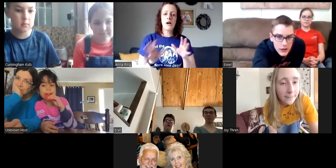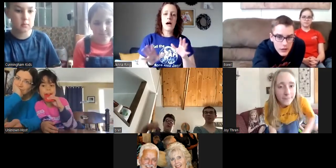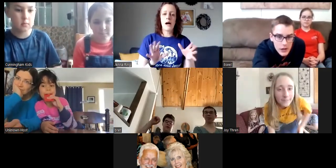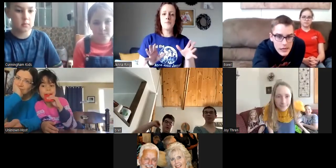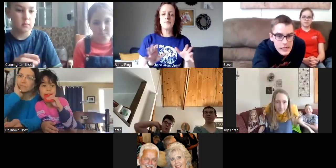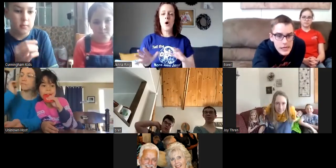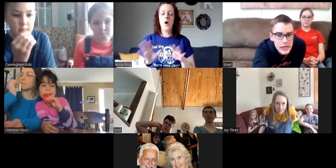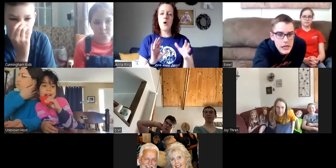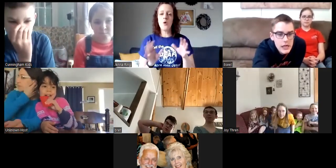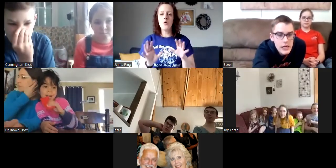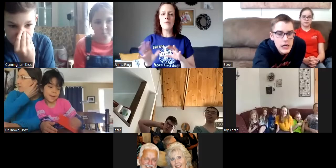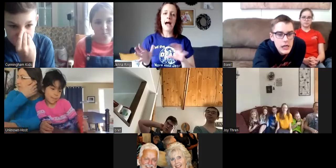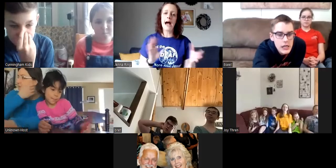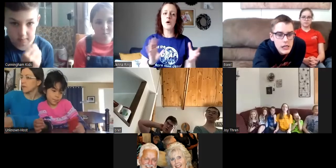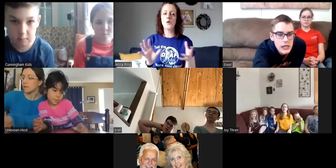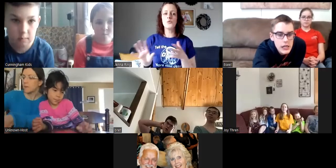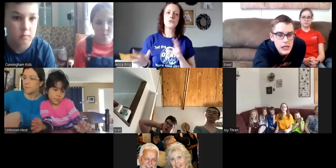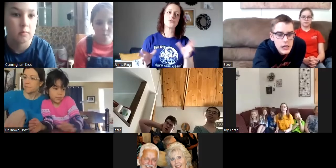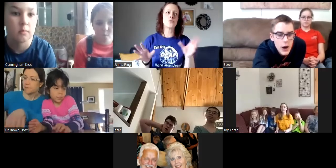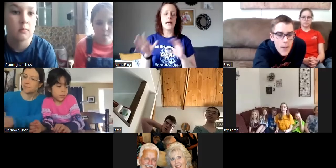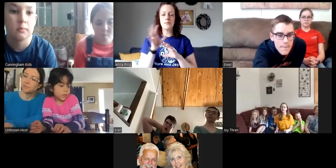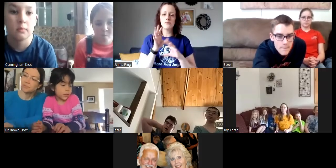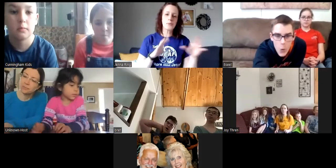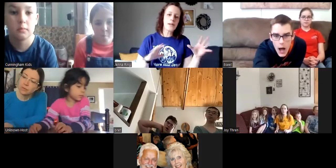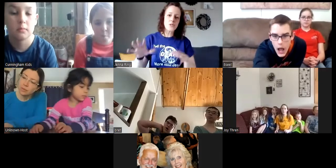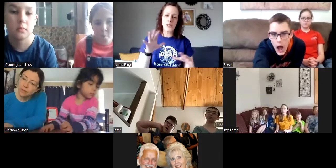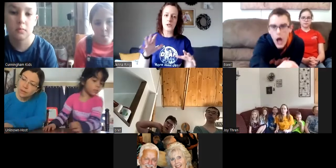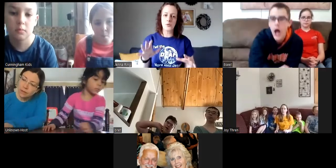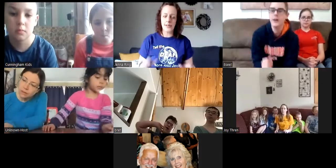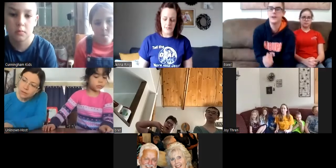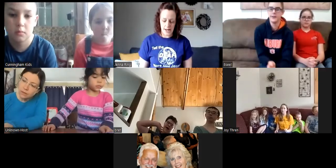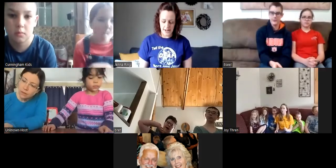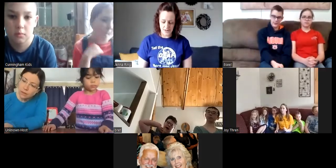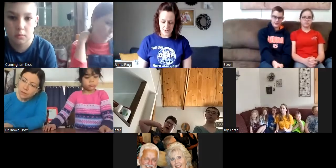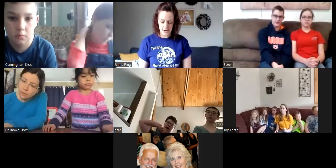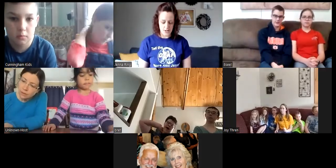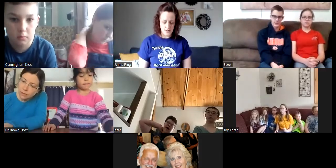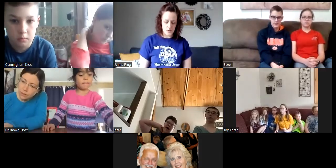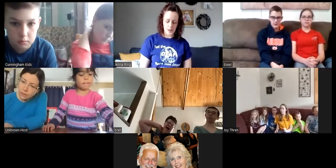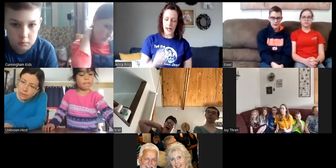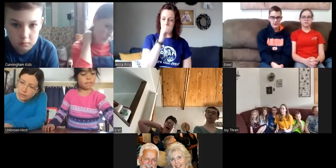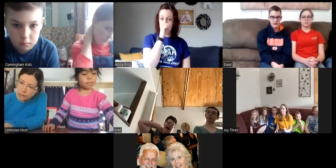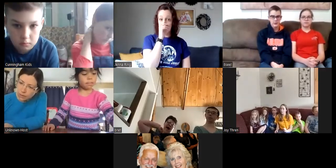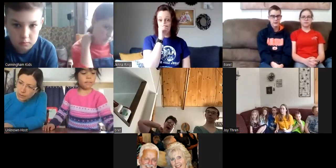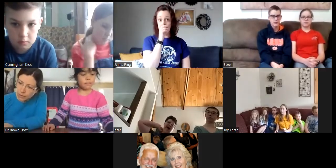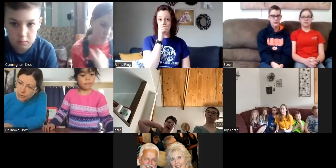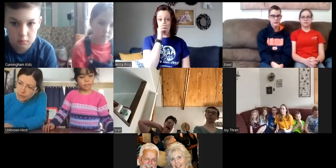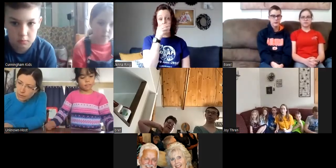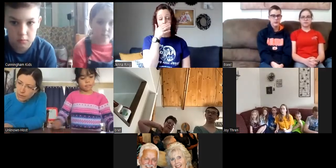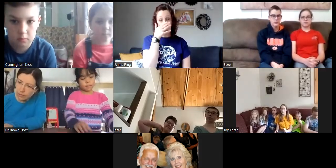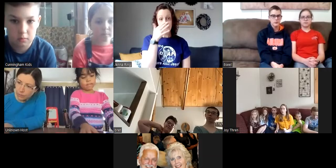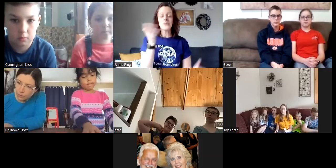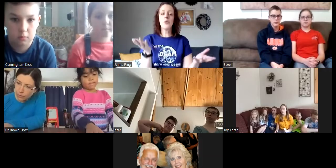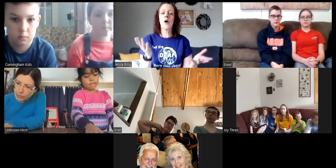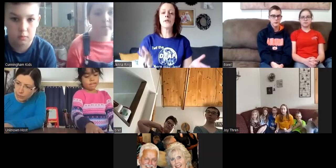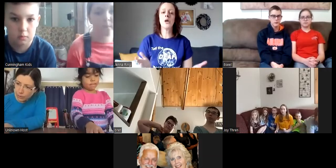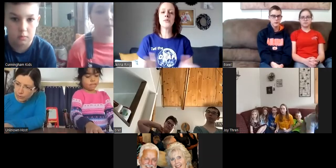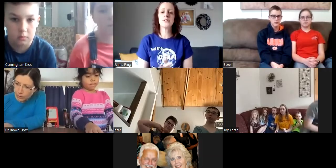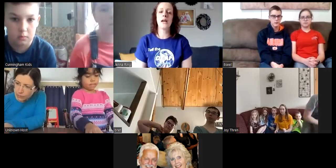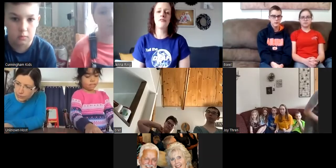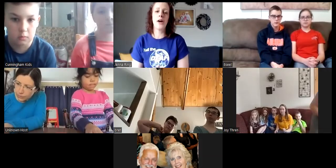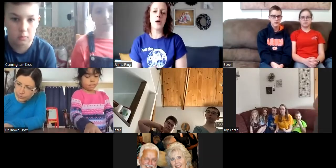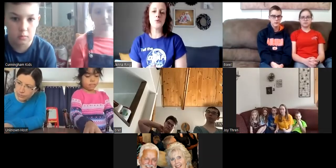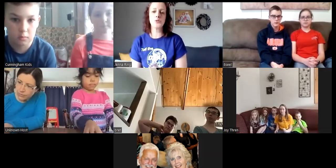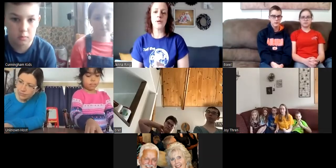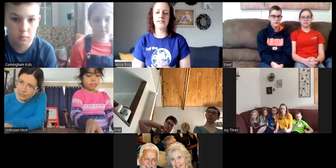all home, house, place where you live kind of signs, okay? So you already know